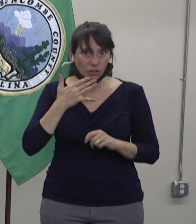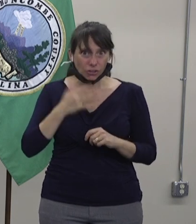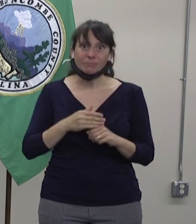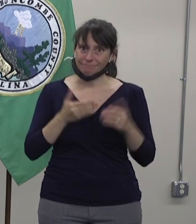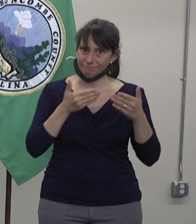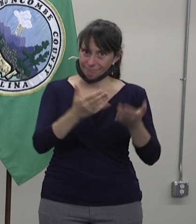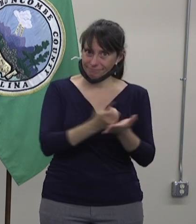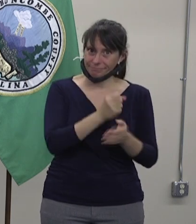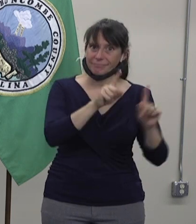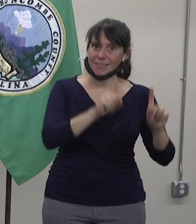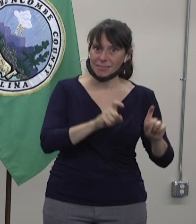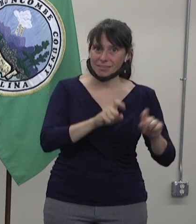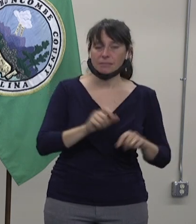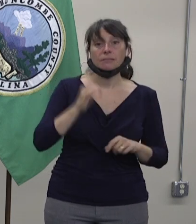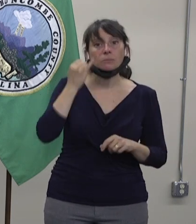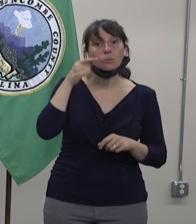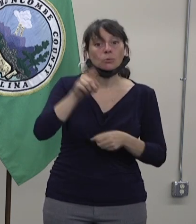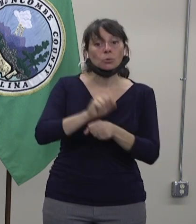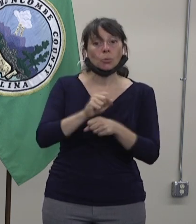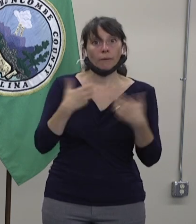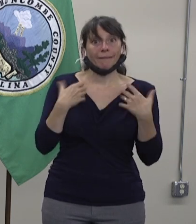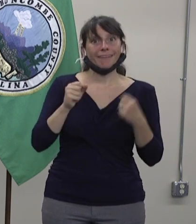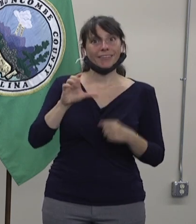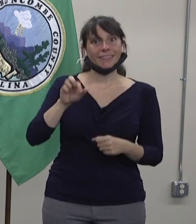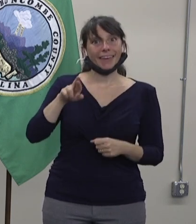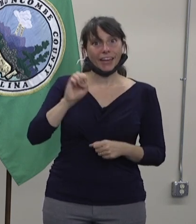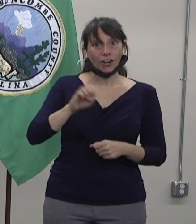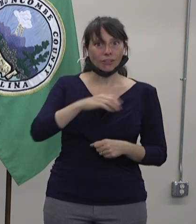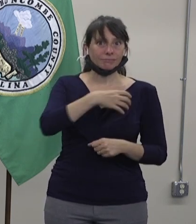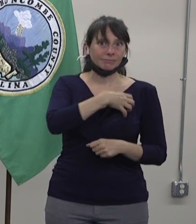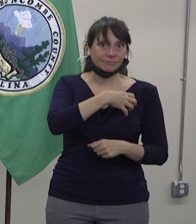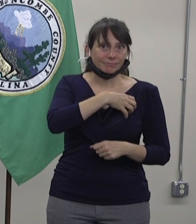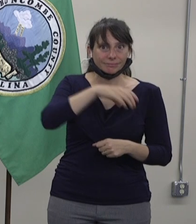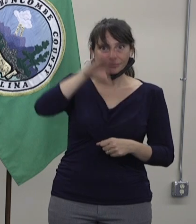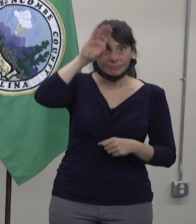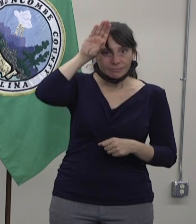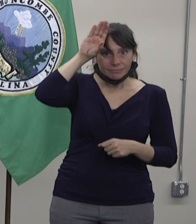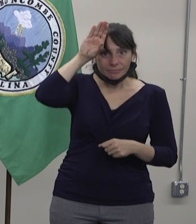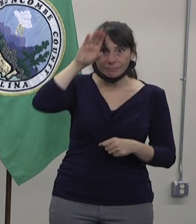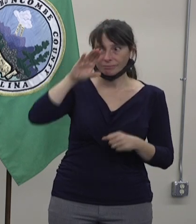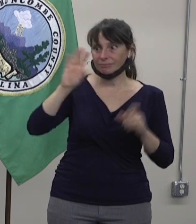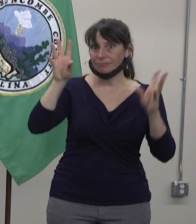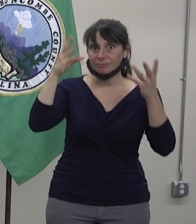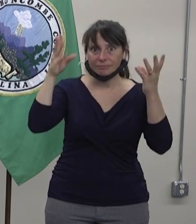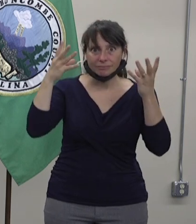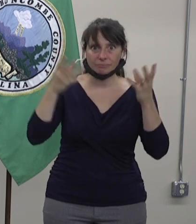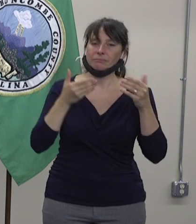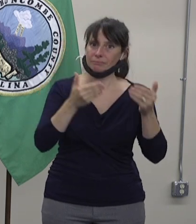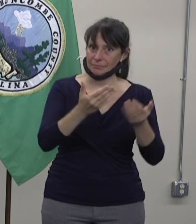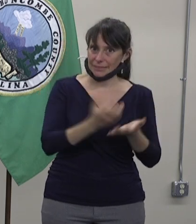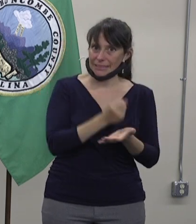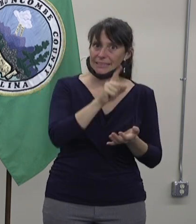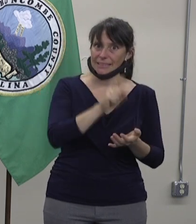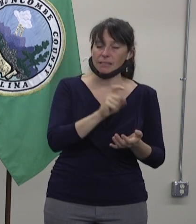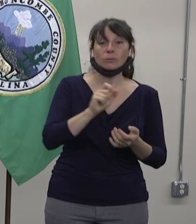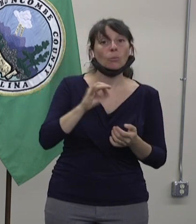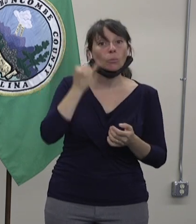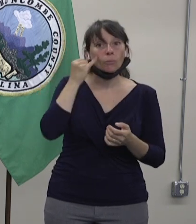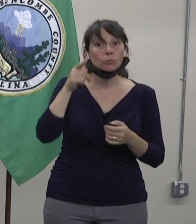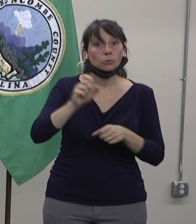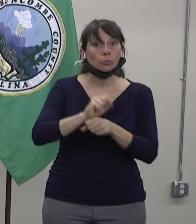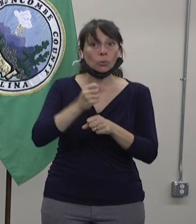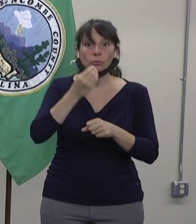healthcare workers or first responders, and frontline and essential workers in settings where it's difficult to maintain your physical